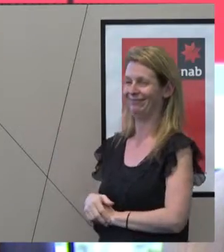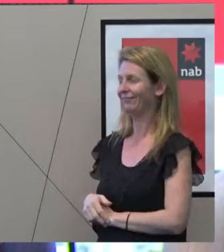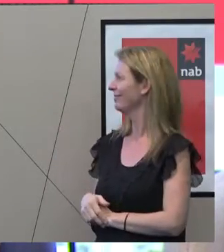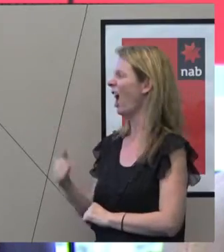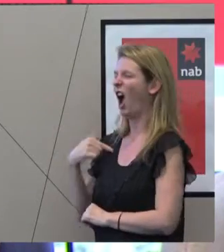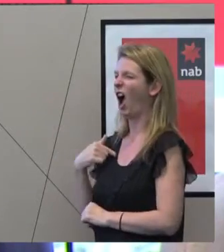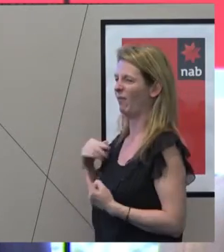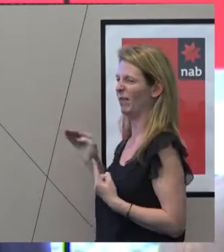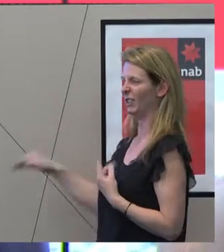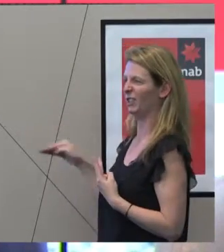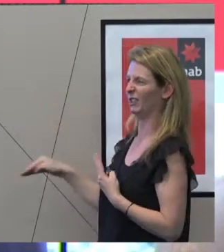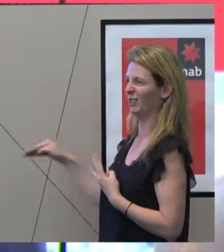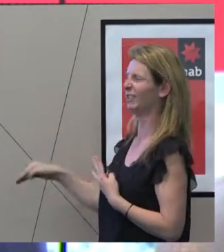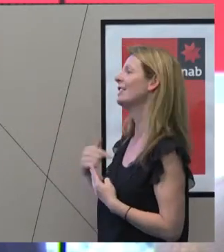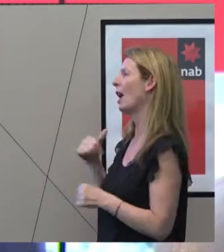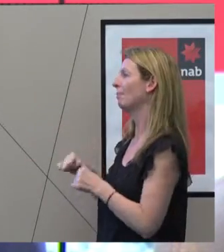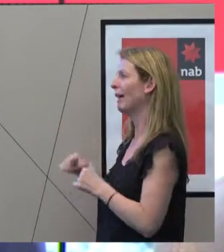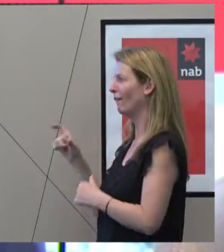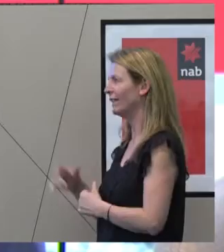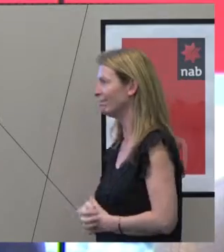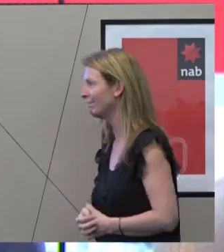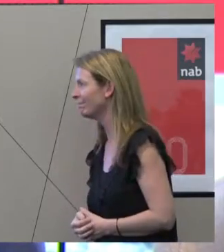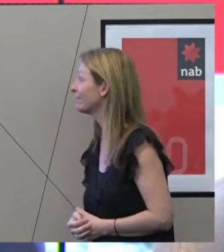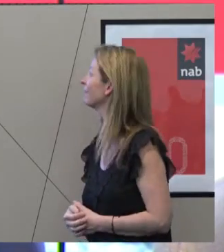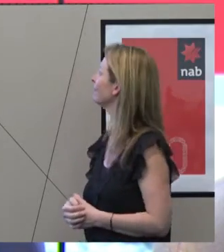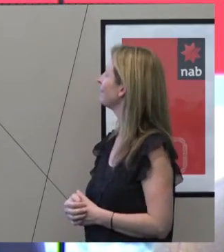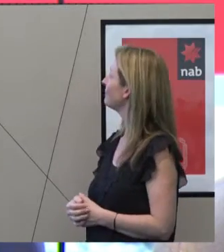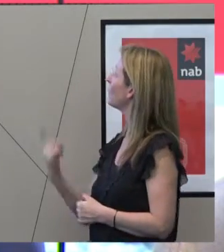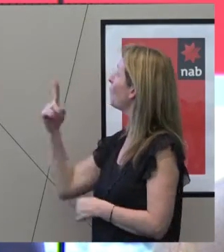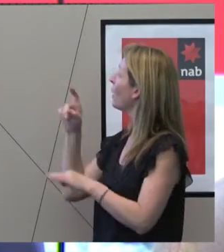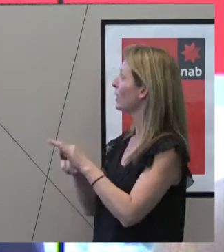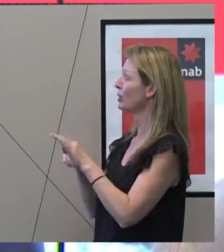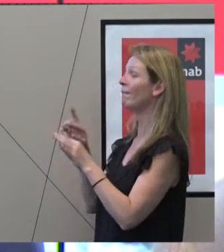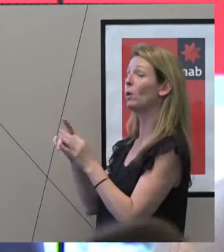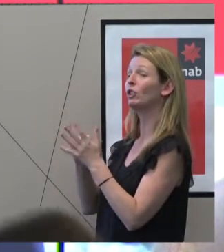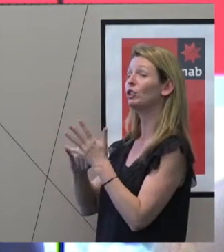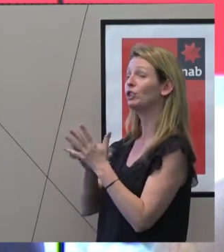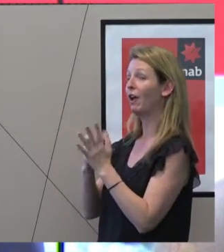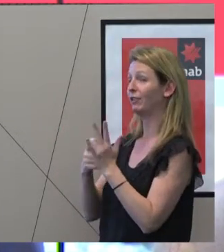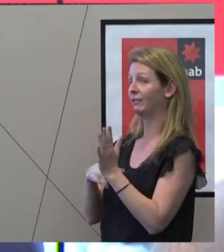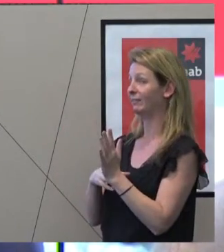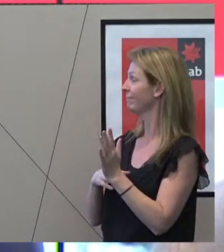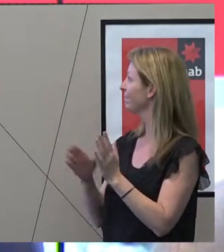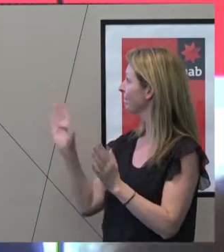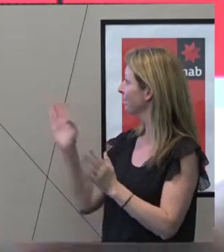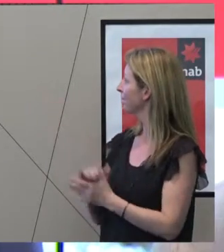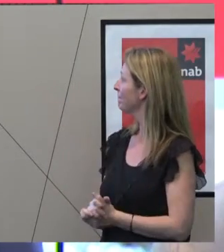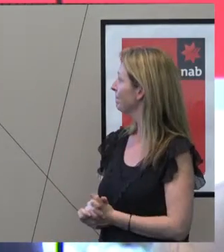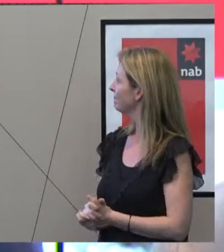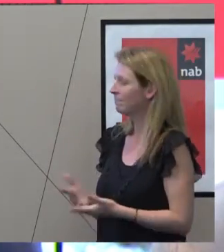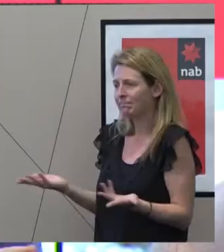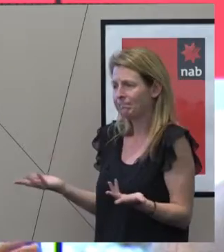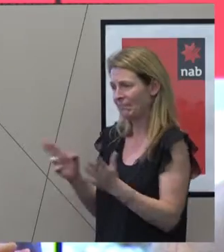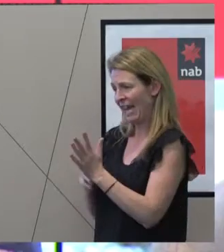been annoying him anyway, so it's easy. A question for Sharon. So what's missing from